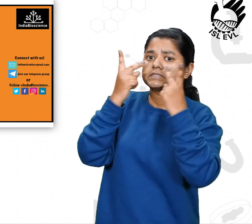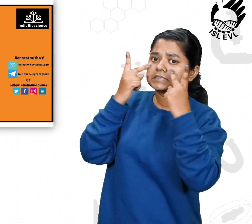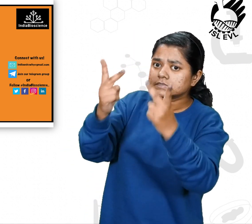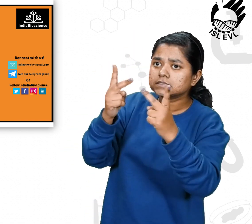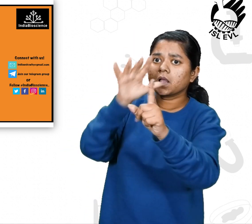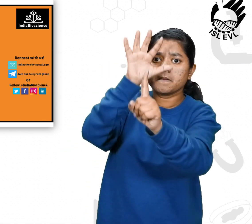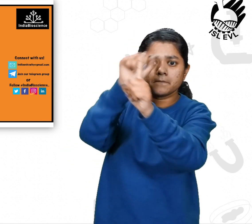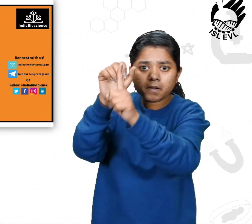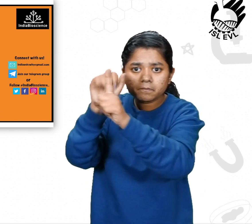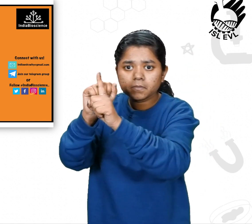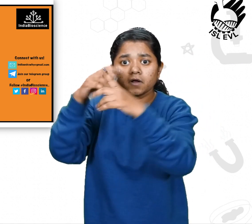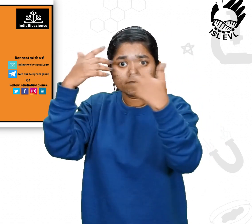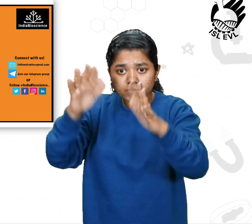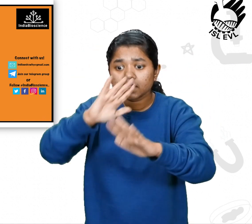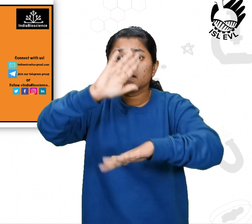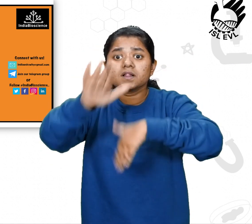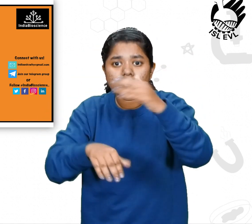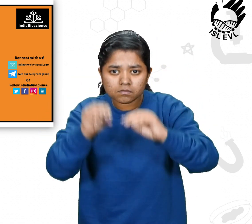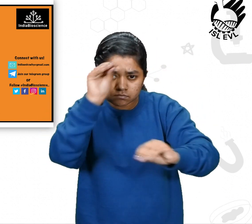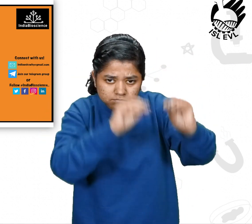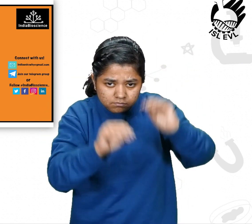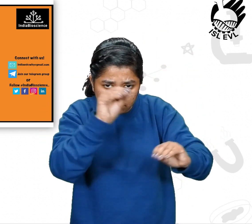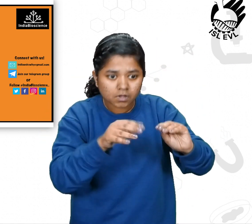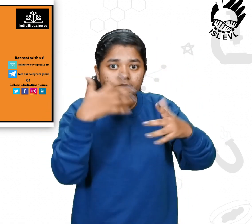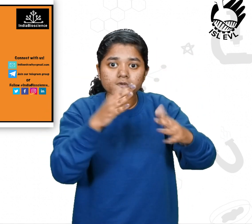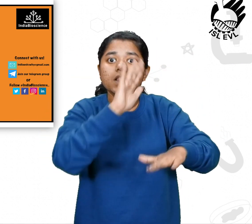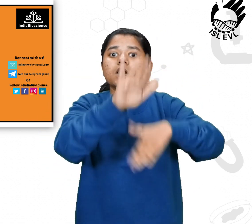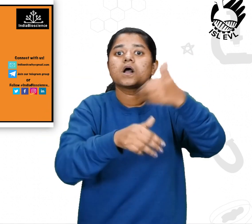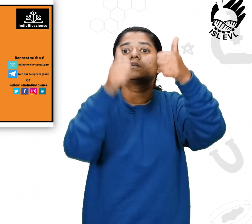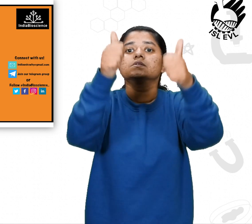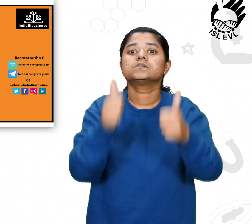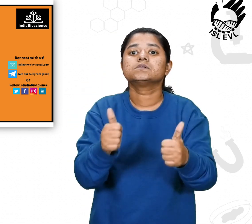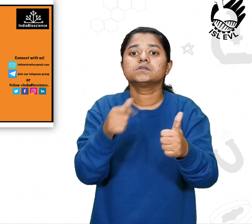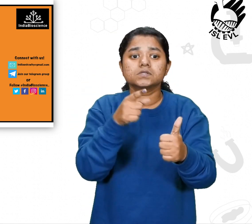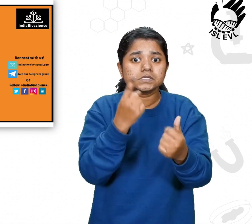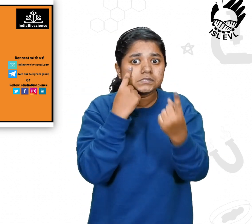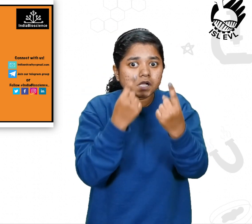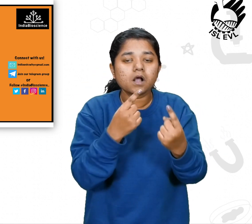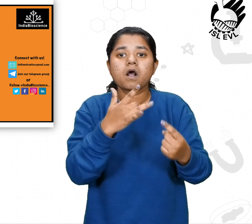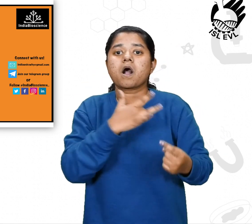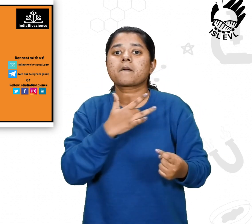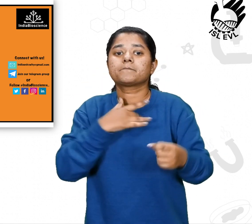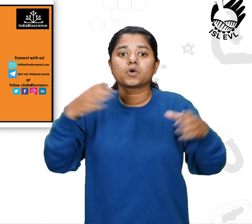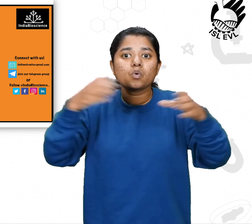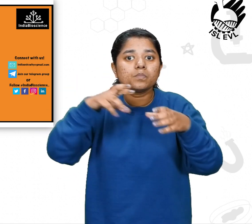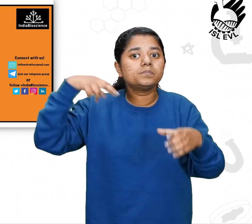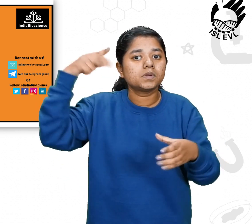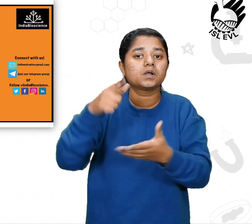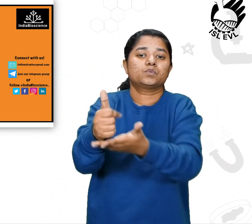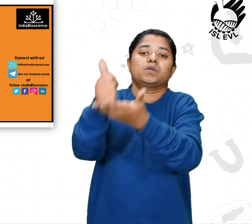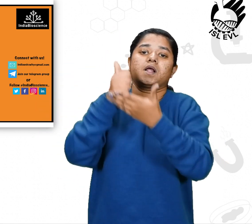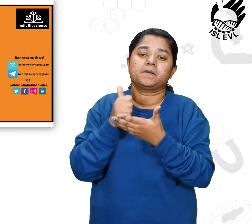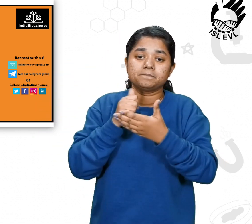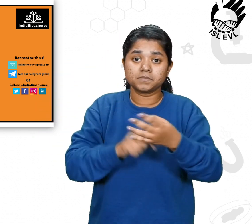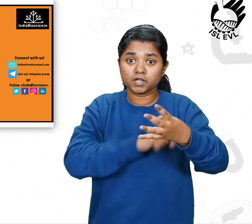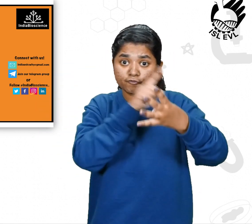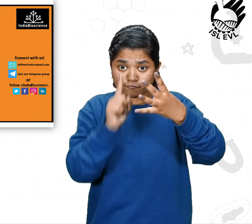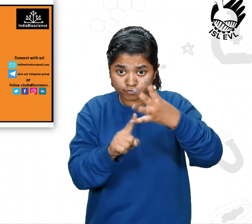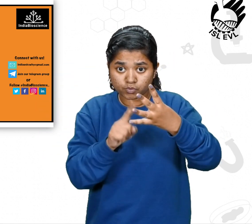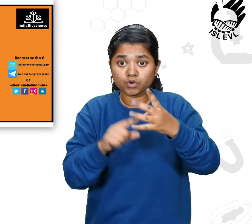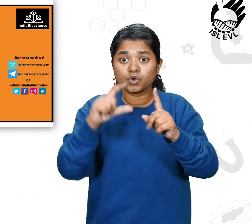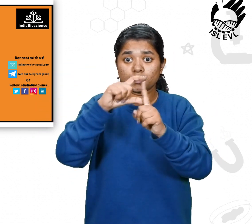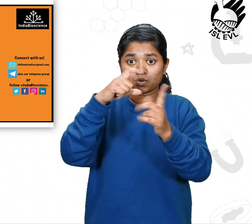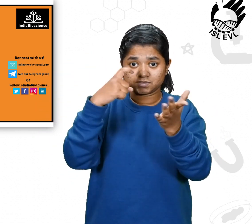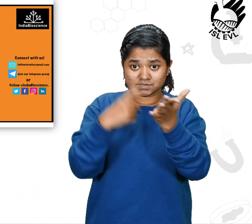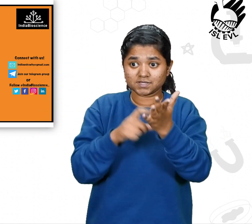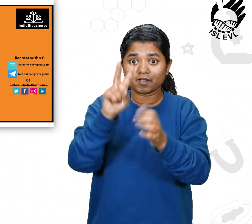reasons behind why some species group. And Dr. Guttal recommends going beyond the simple facts in science